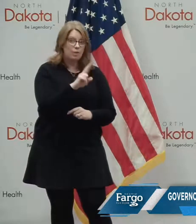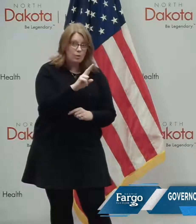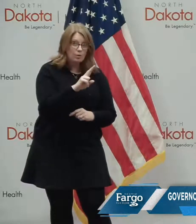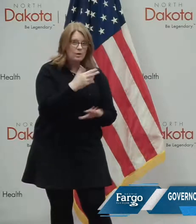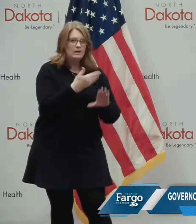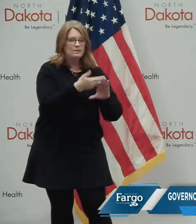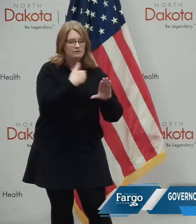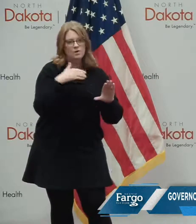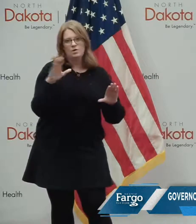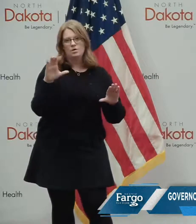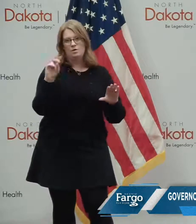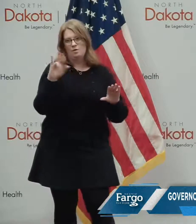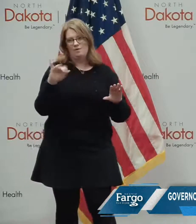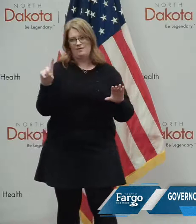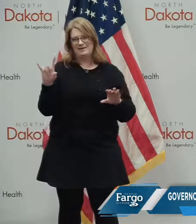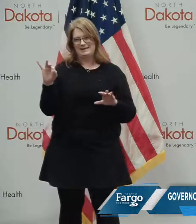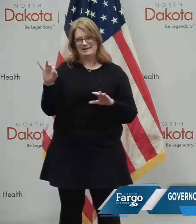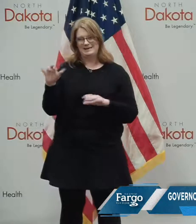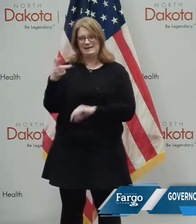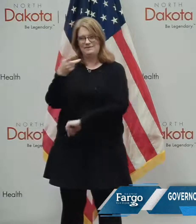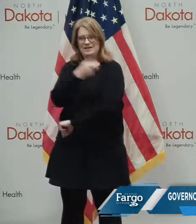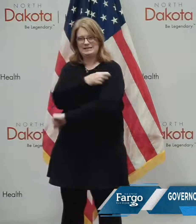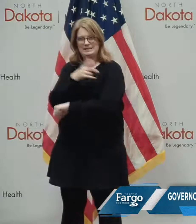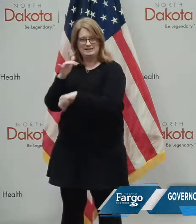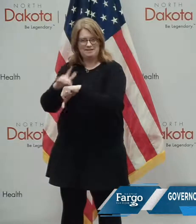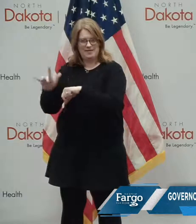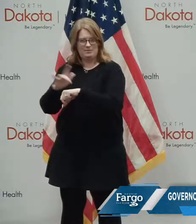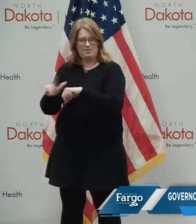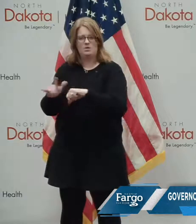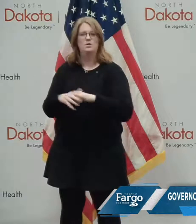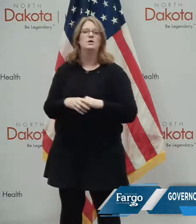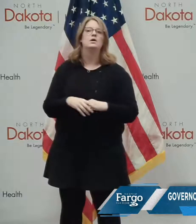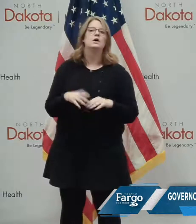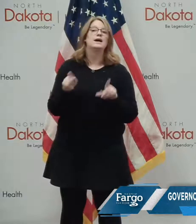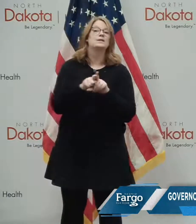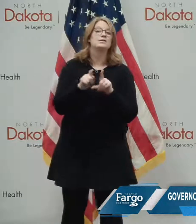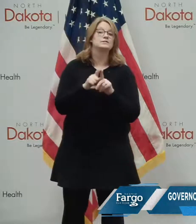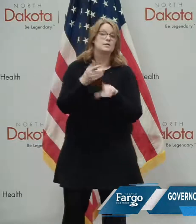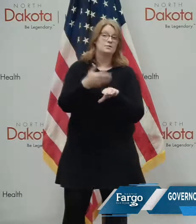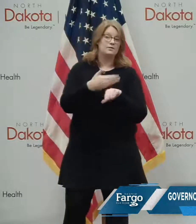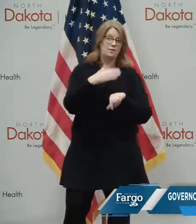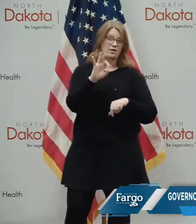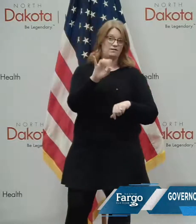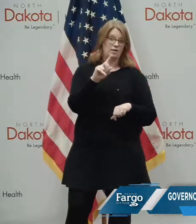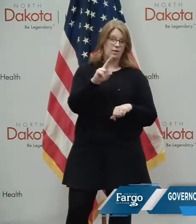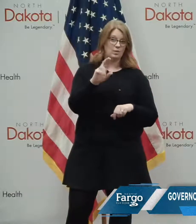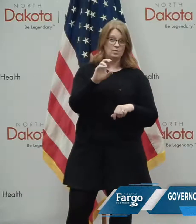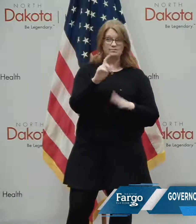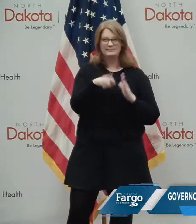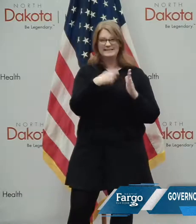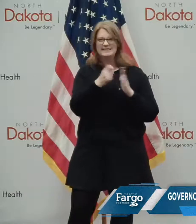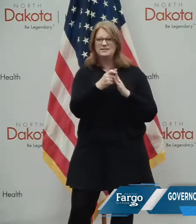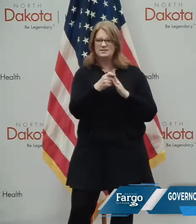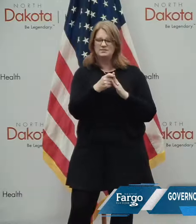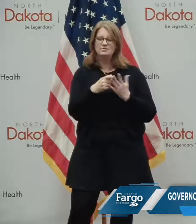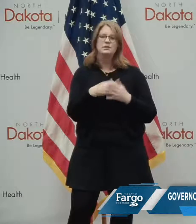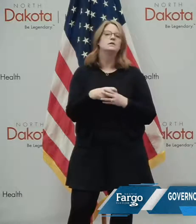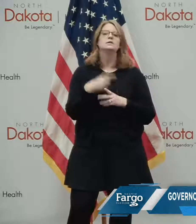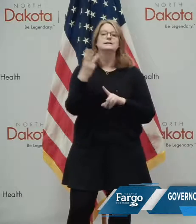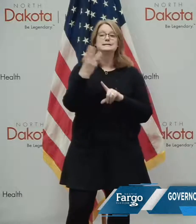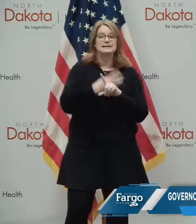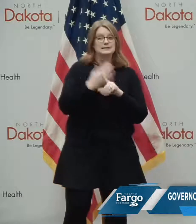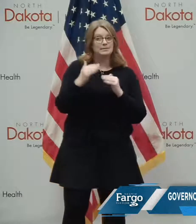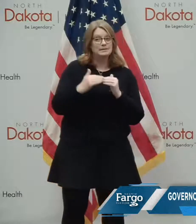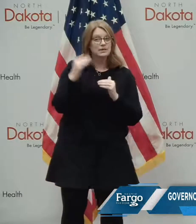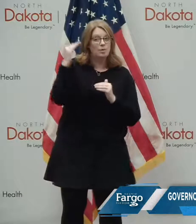before COVID-19 vaccine becomes available, and then also before flu season starts. And so everyone 6 months and older